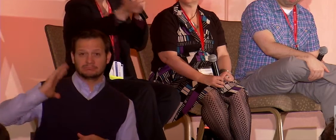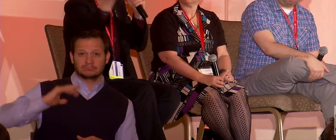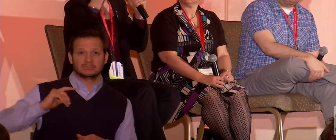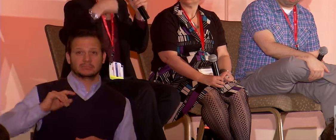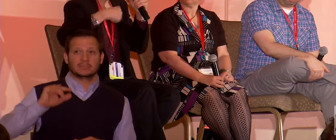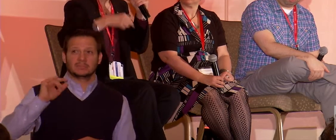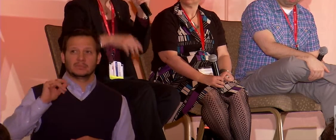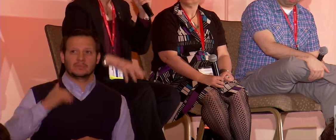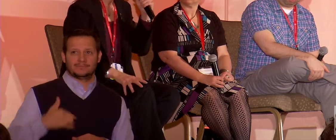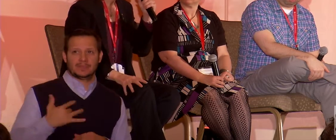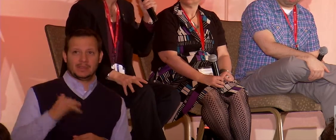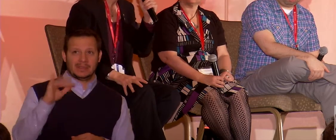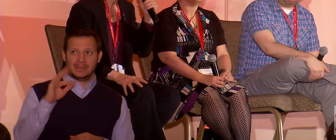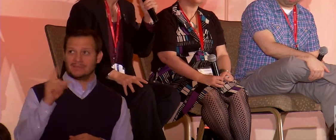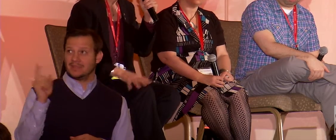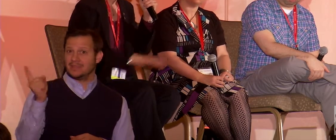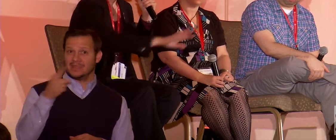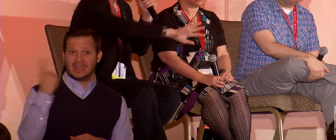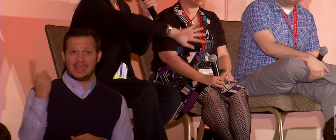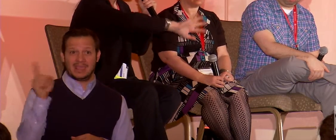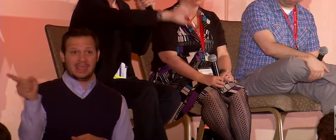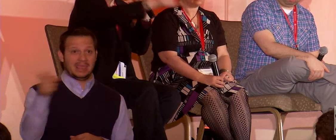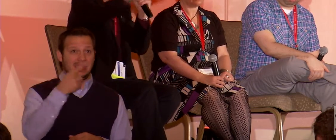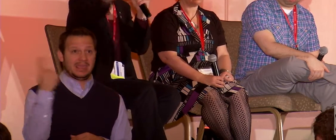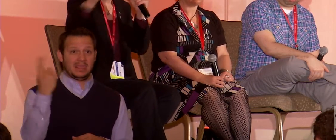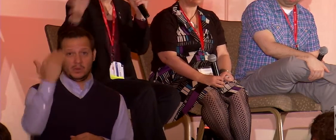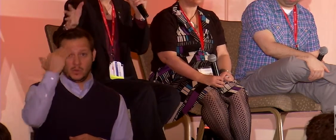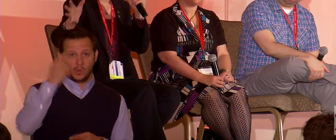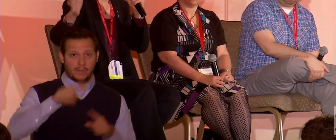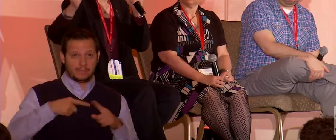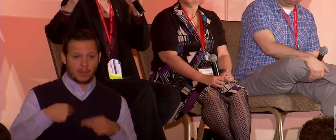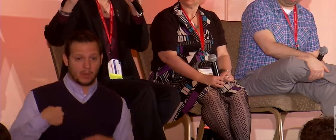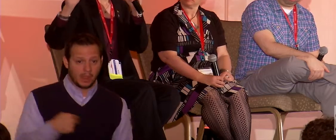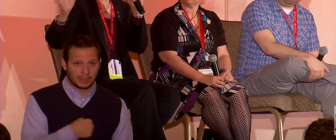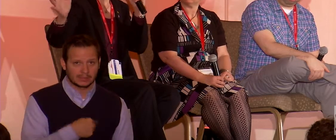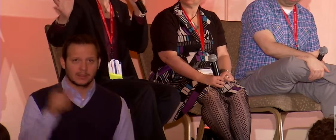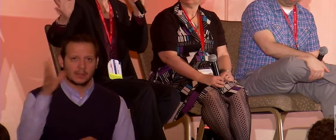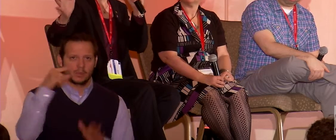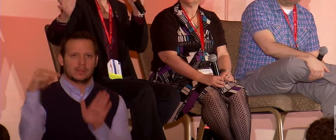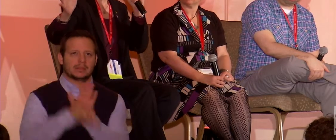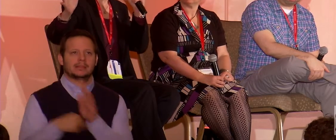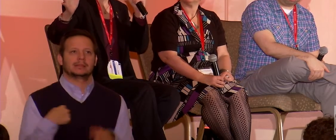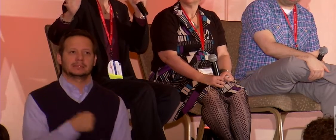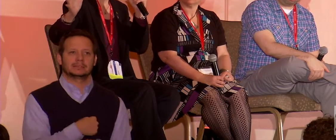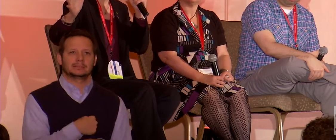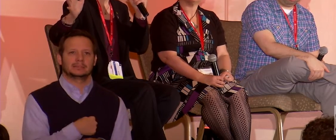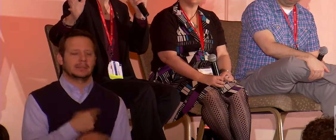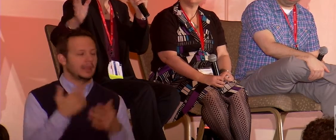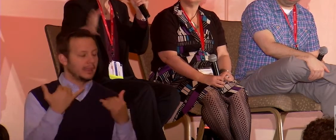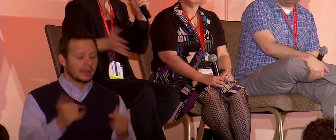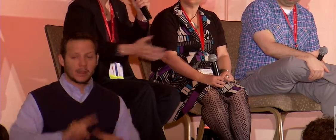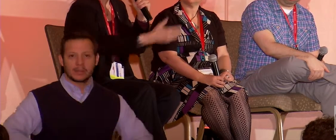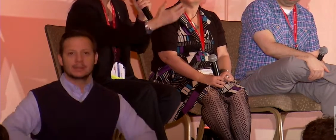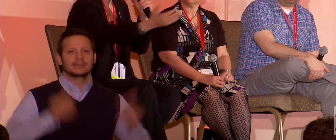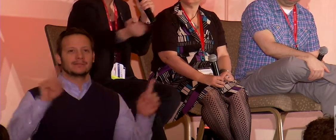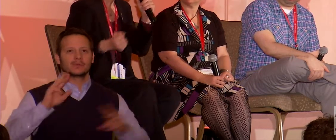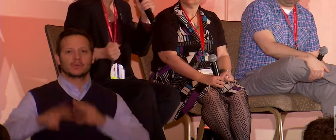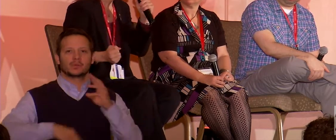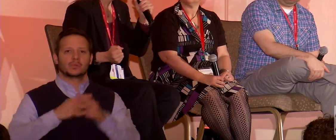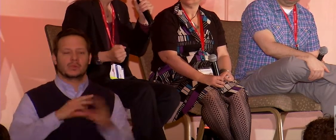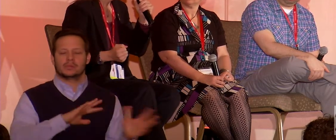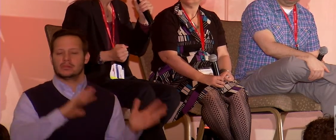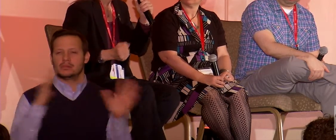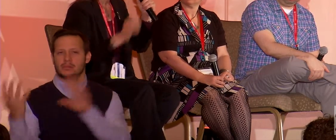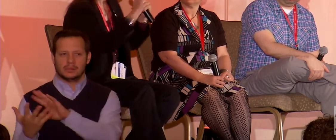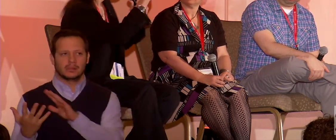know about us in here, they'll kill us. It's a long way from there to the incredibly vocal and active world. I think it's the same